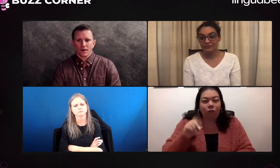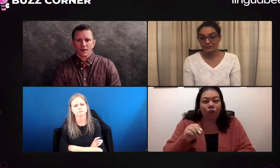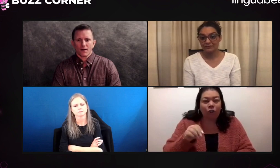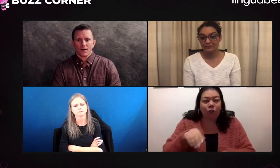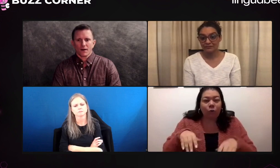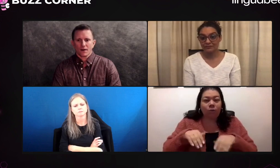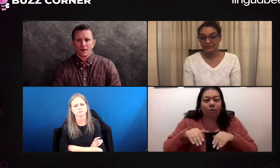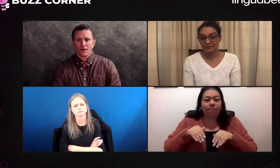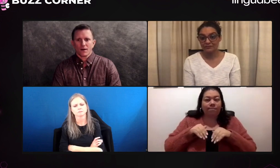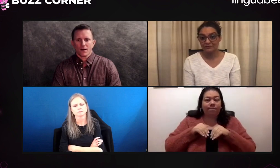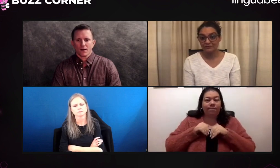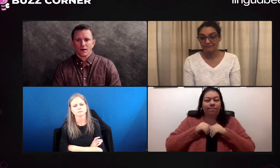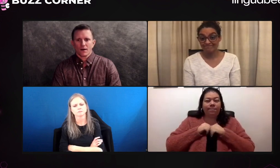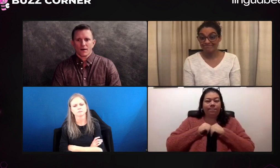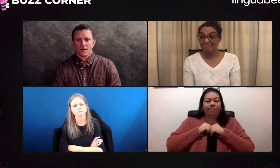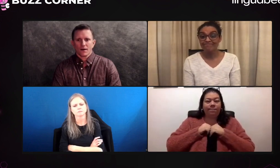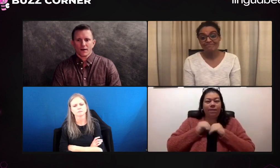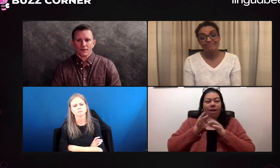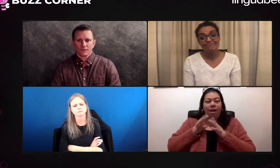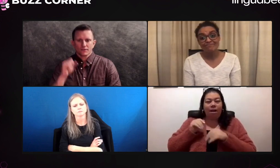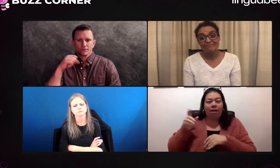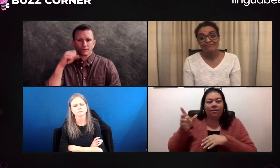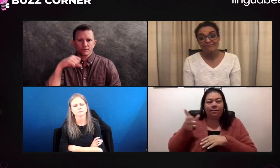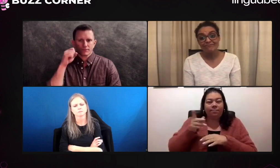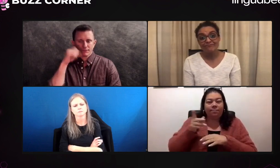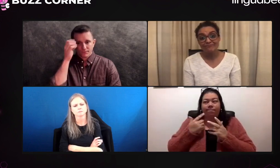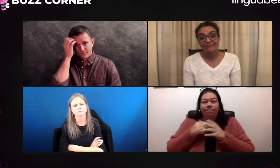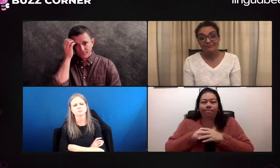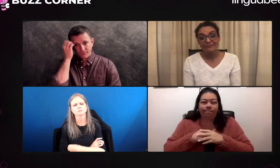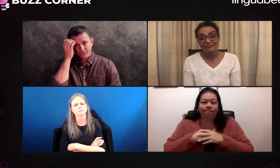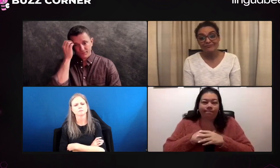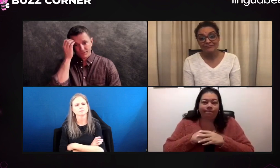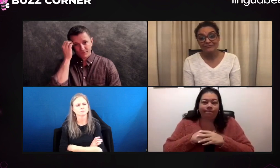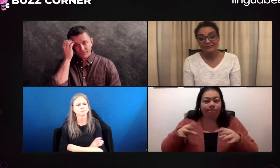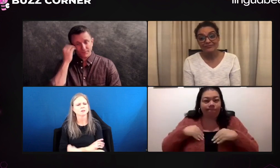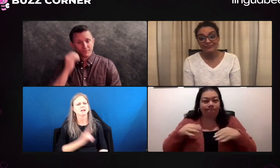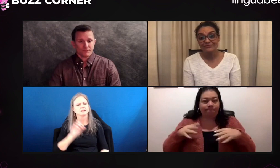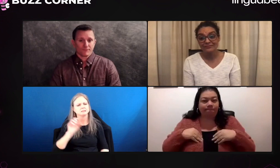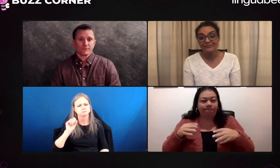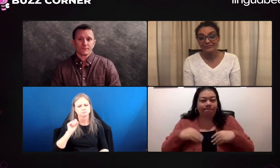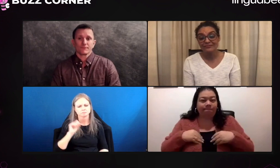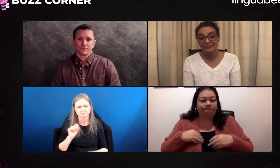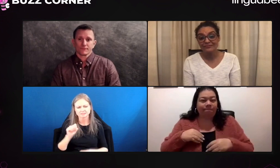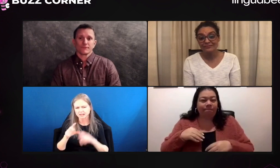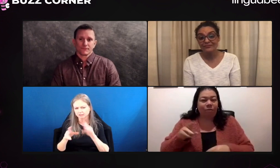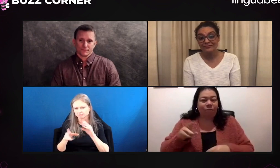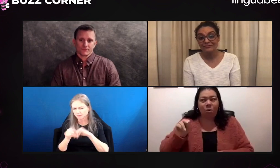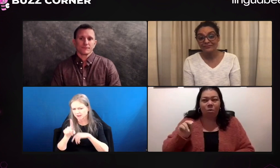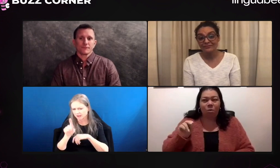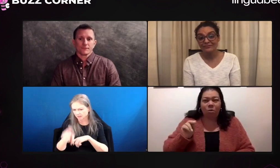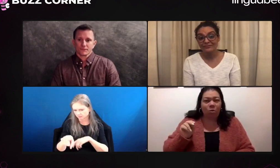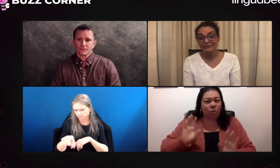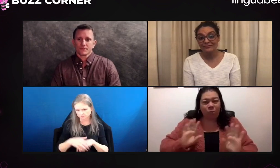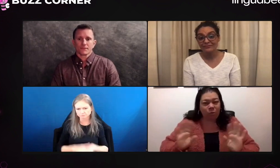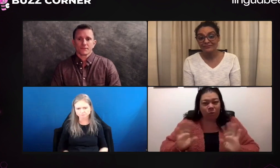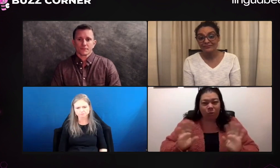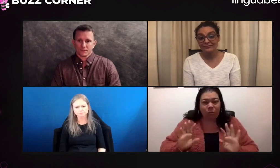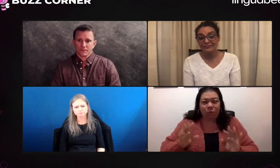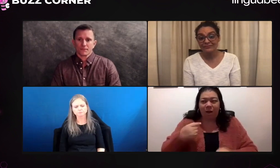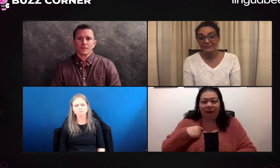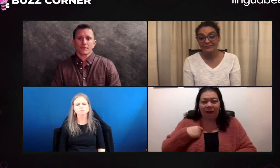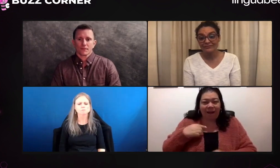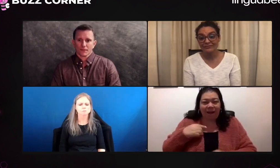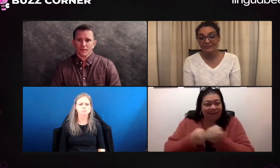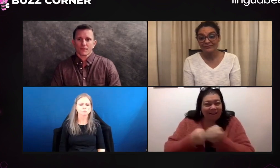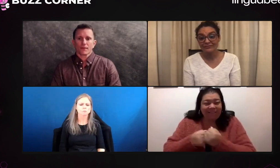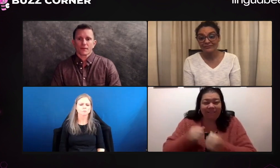So with a deaf client, most of the time they would sit back and say, okay, well, I'm just here and I'll passively